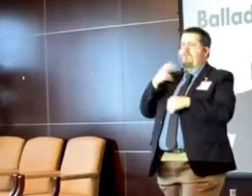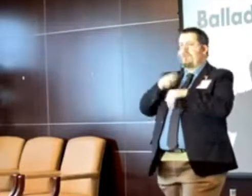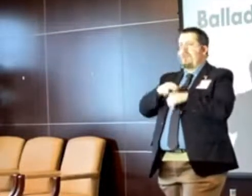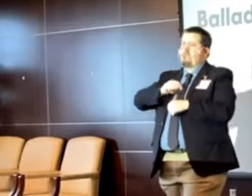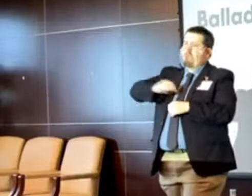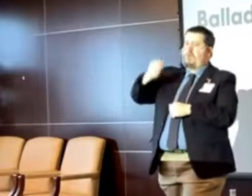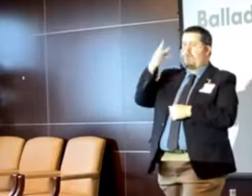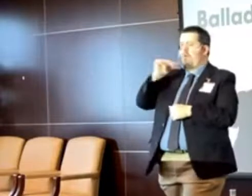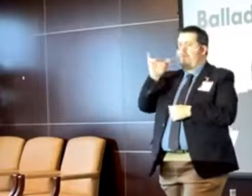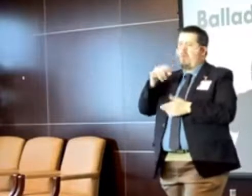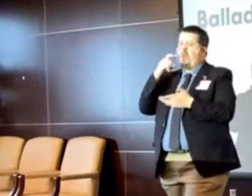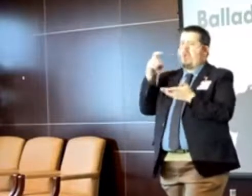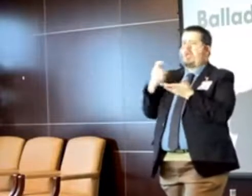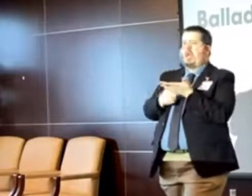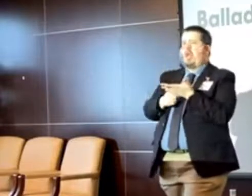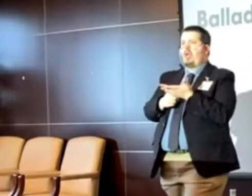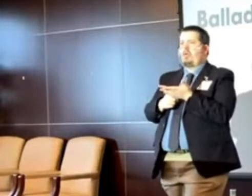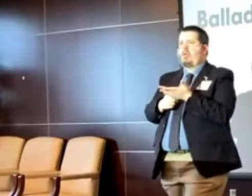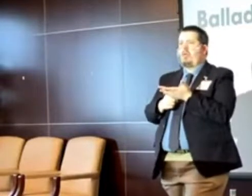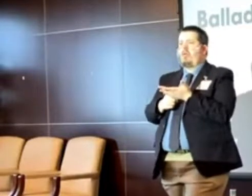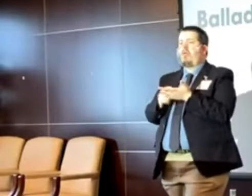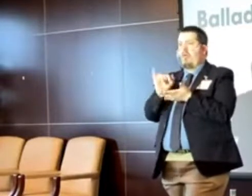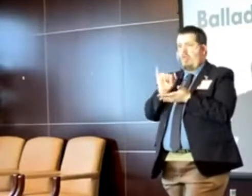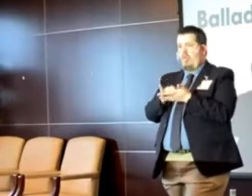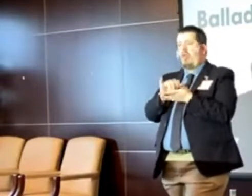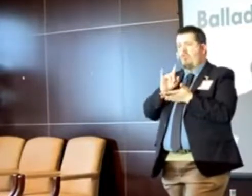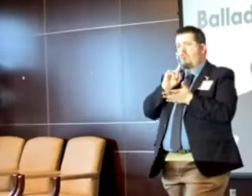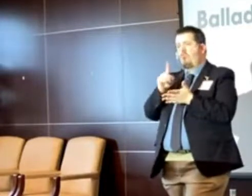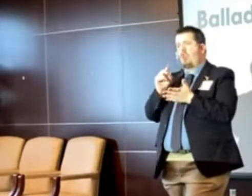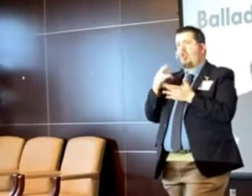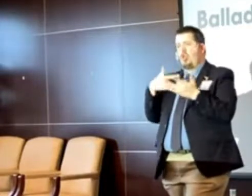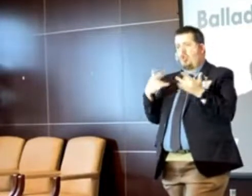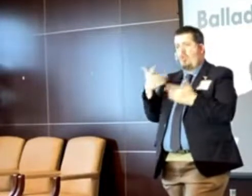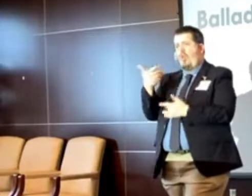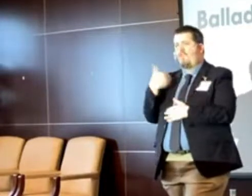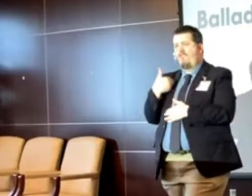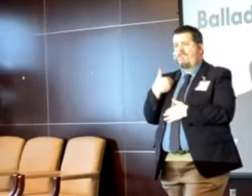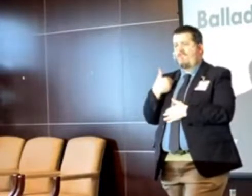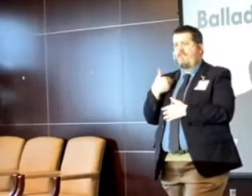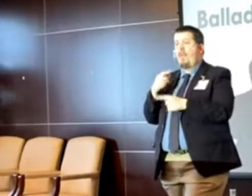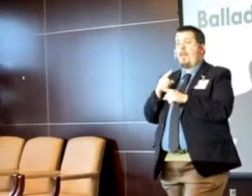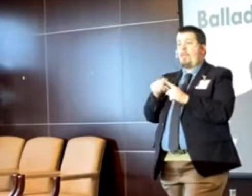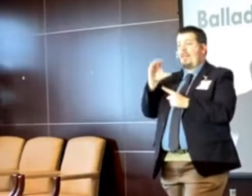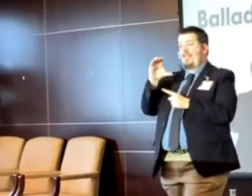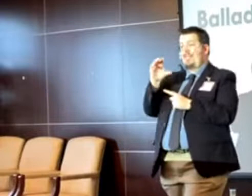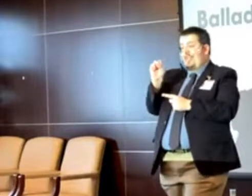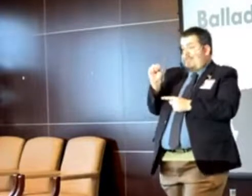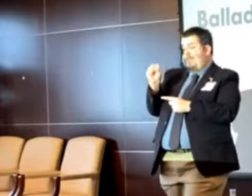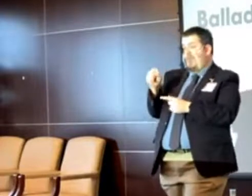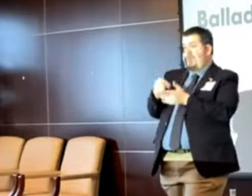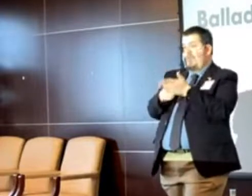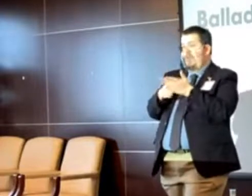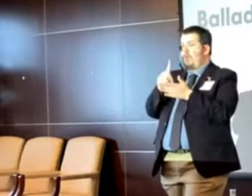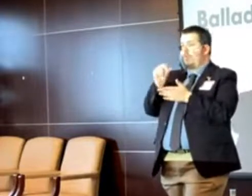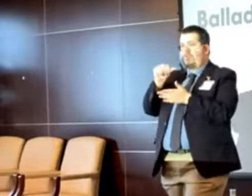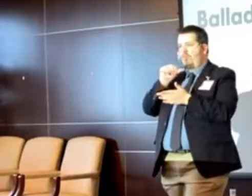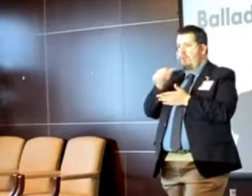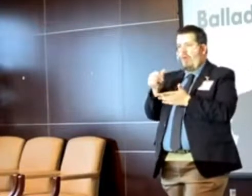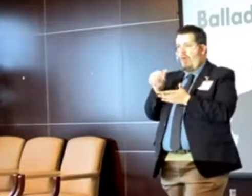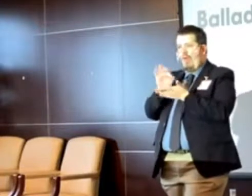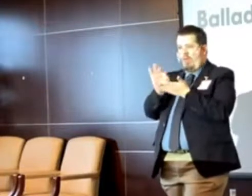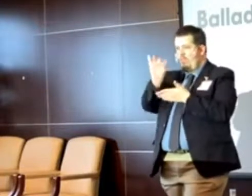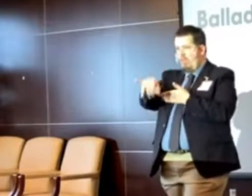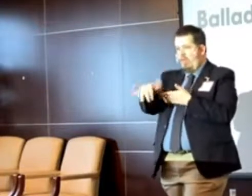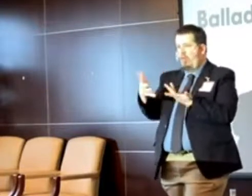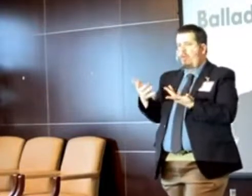Why isn't that being recognized? That's a legitimate concern that they have. But the CMS regulation does not make account for that. Number